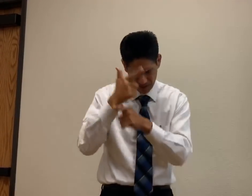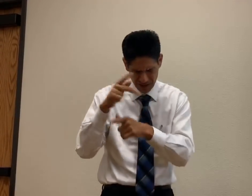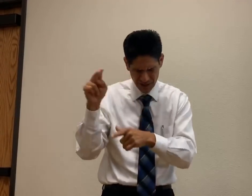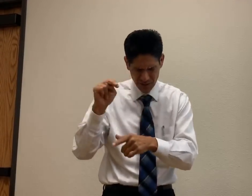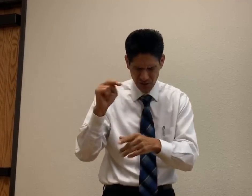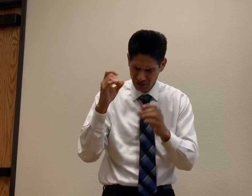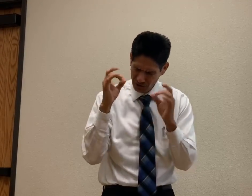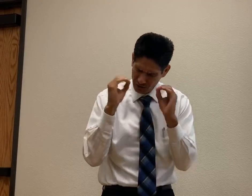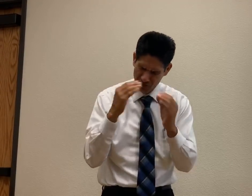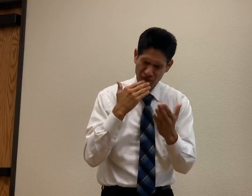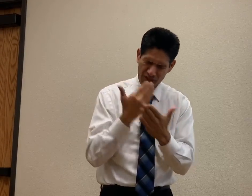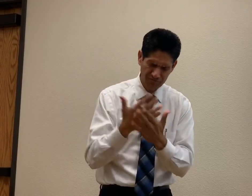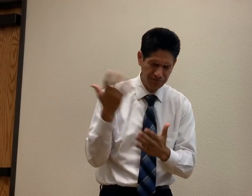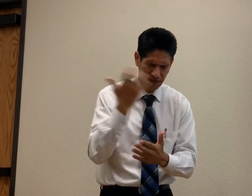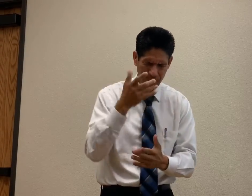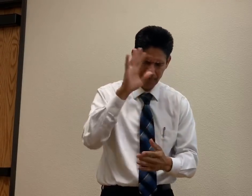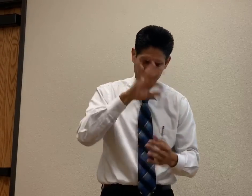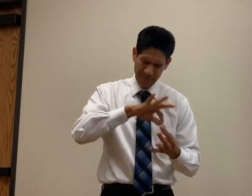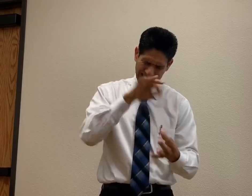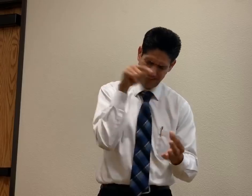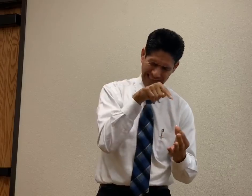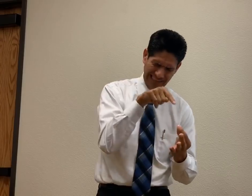word. Thank you, Brother. Thank you, God, for Brother Noland. Thank you,